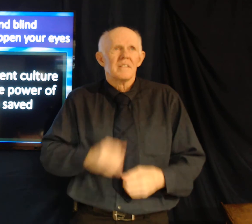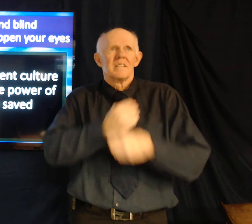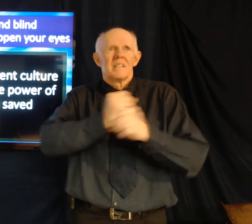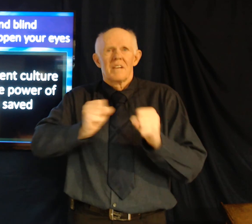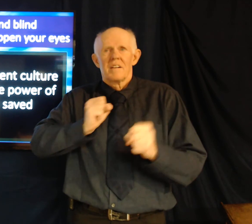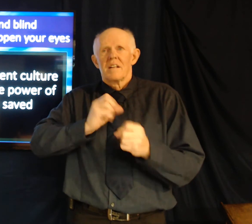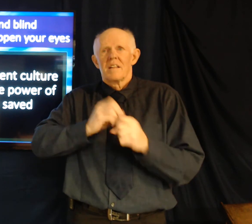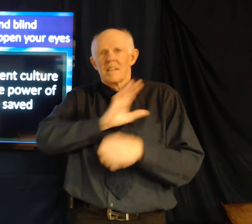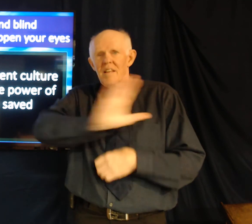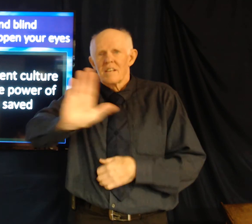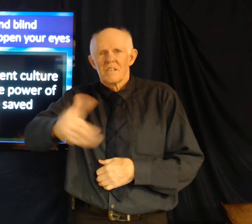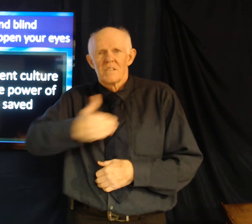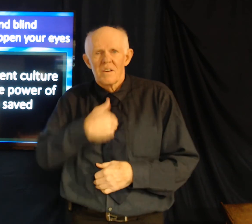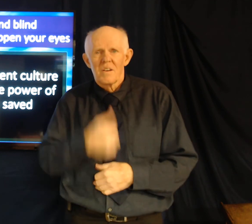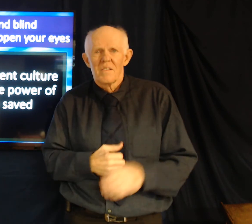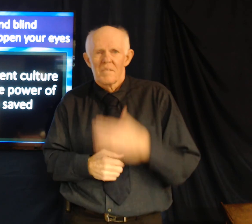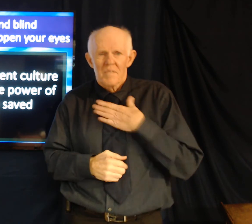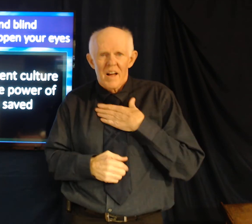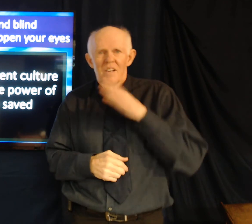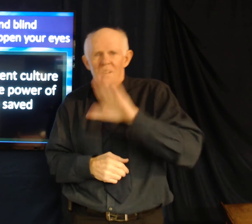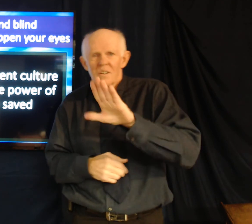of christ to be saved in their soul